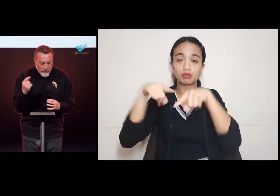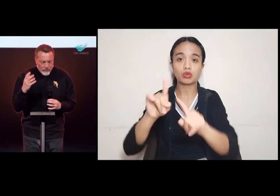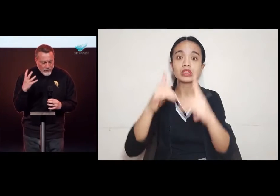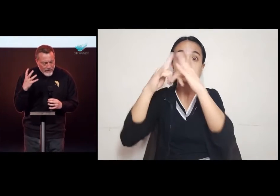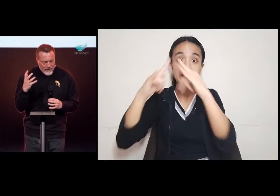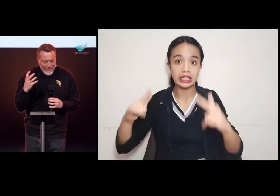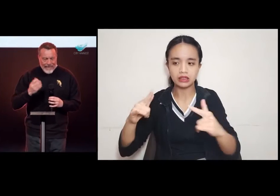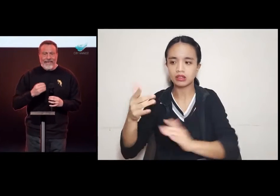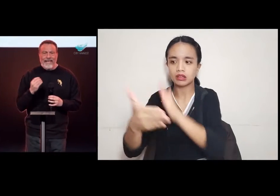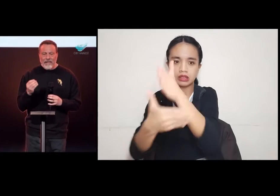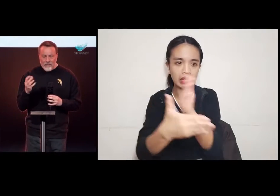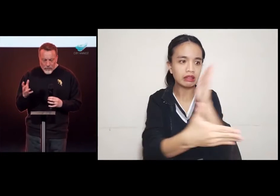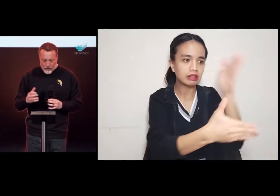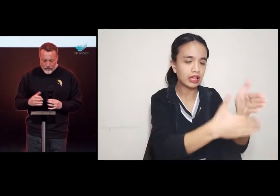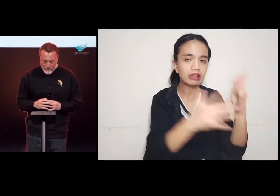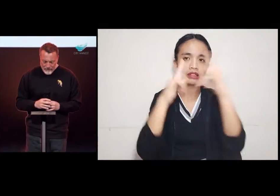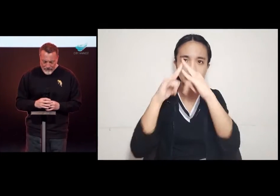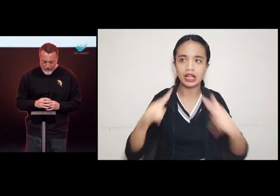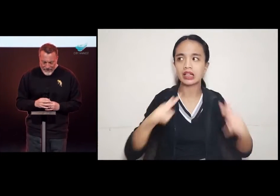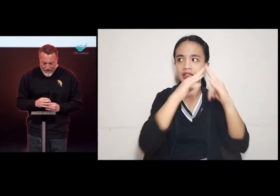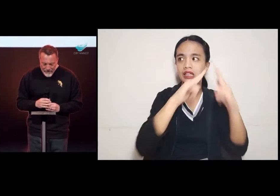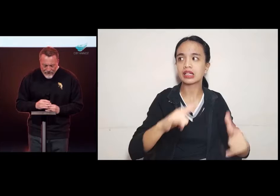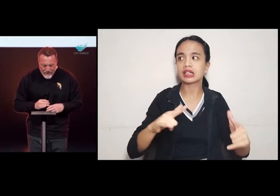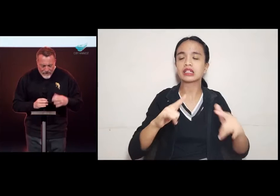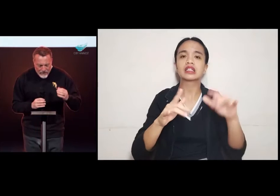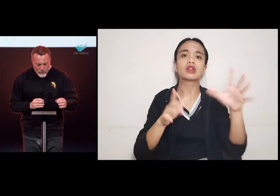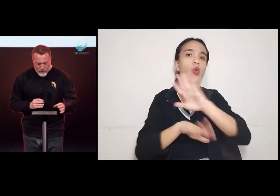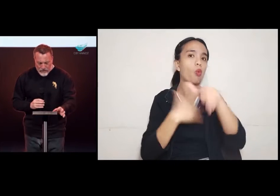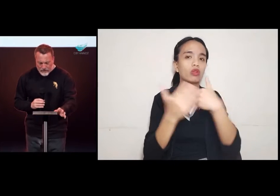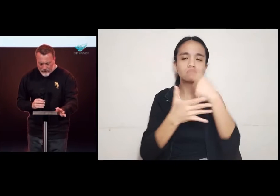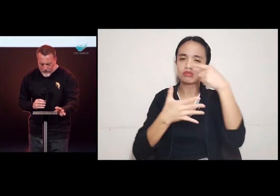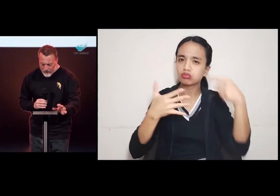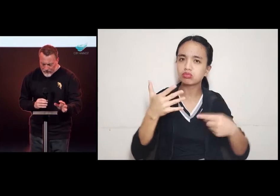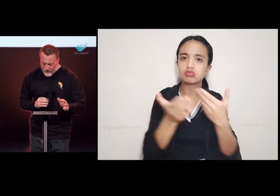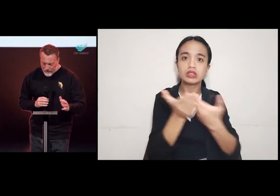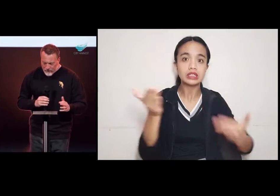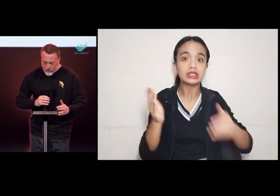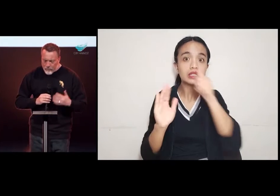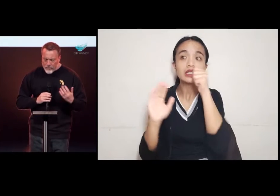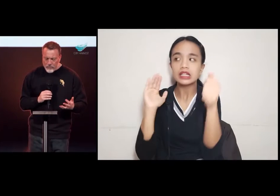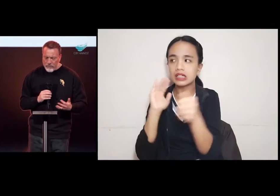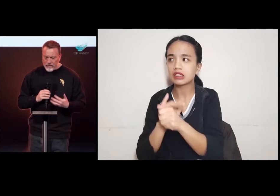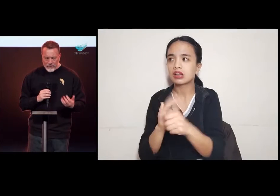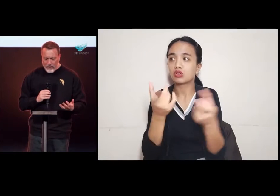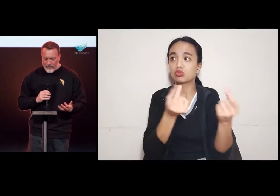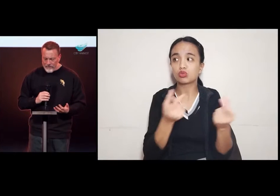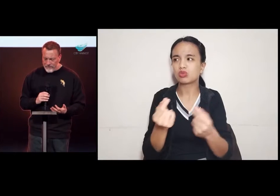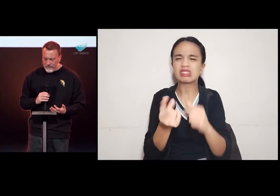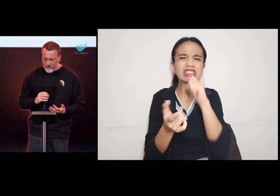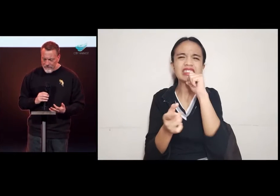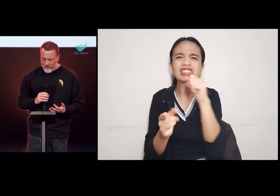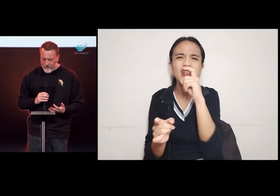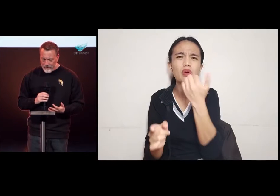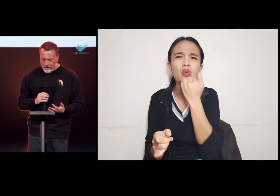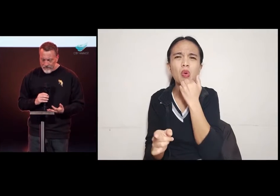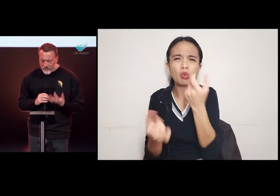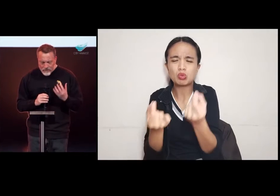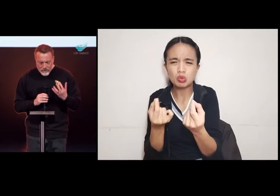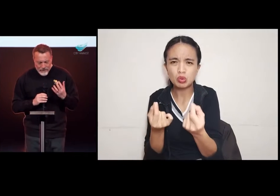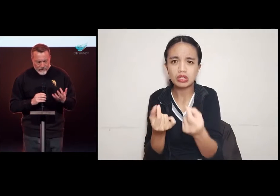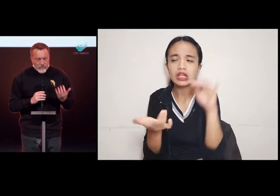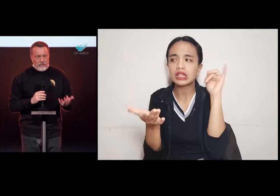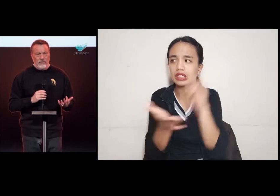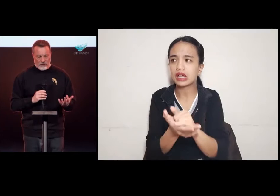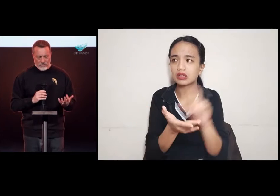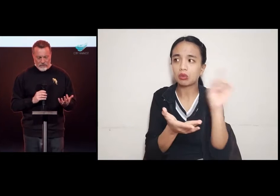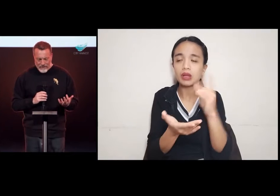and took some things from it and hid them also. Then they said to each other, "What we are doing is not right. This